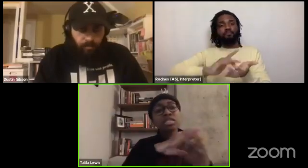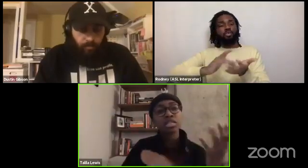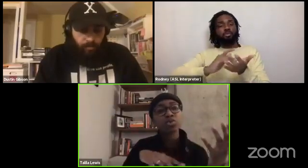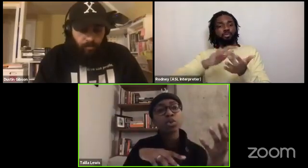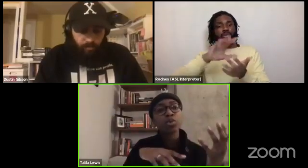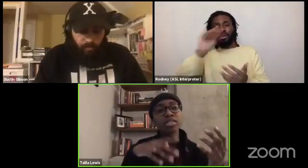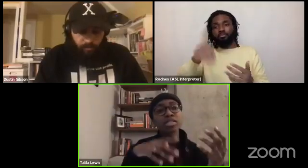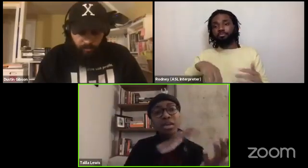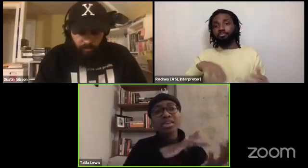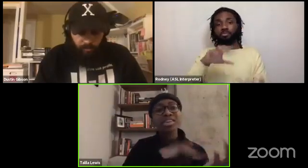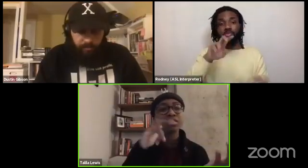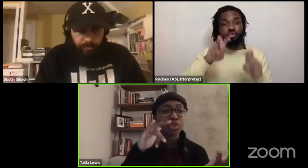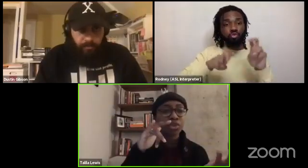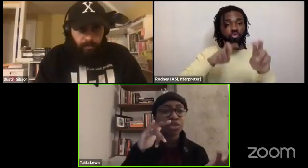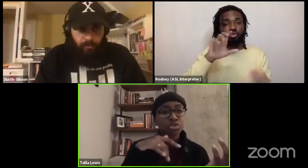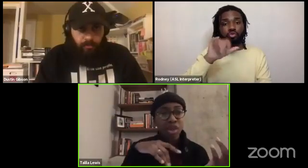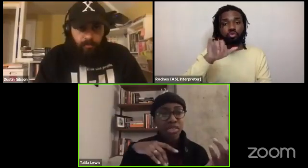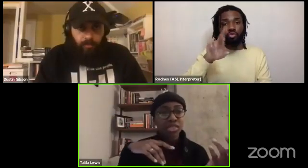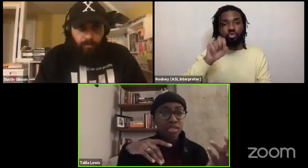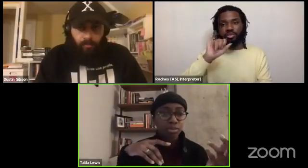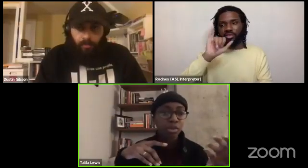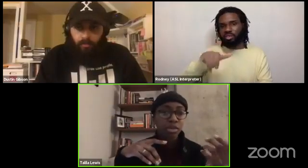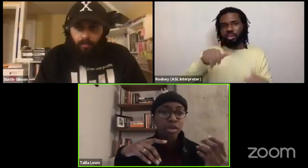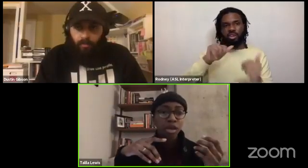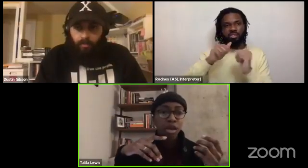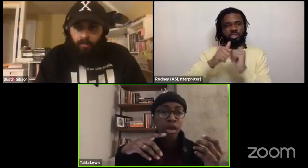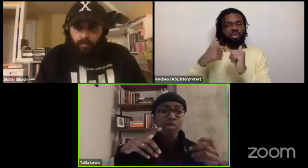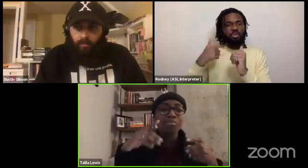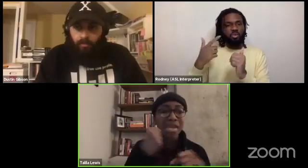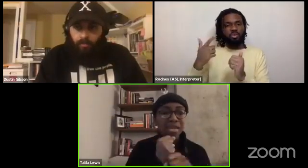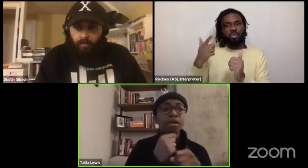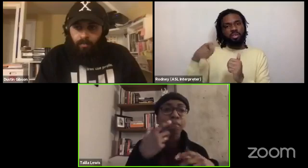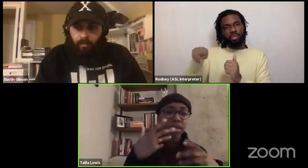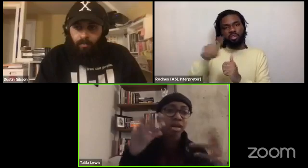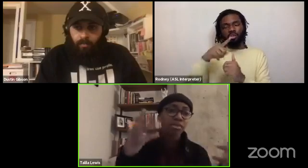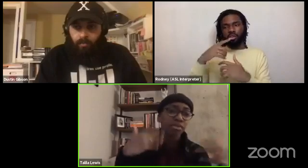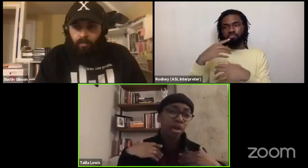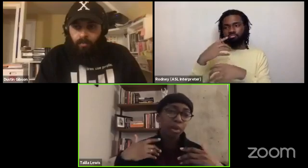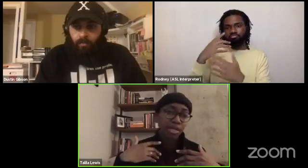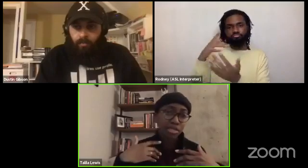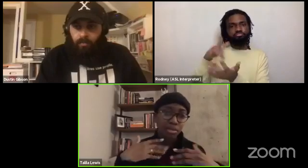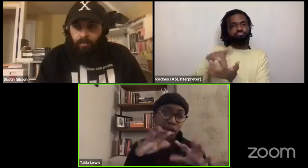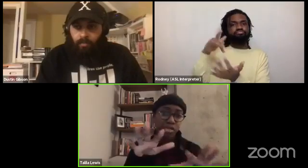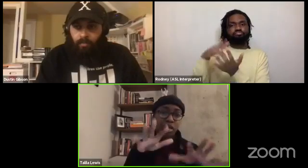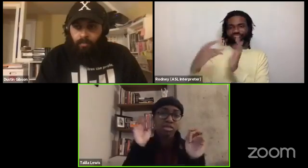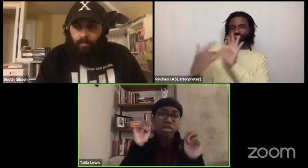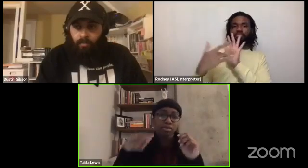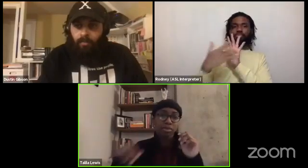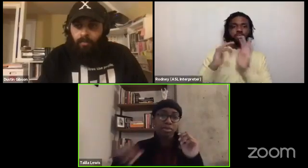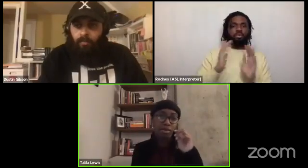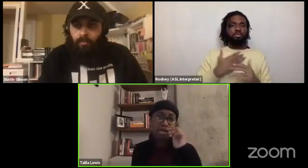These things were ways to, again, further extract and exploit and make money off of our bodies and minds. And I'll stop there. Go ahead,